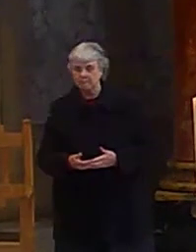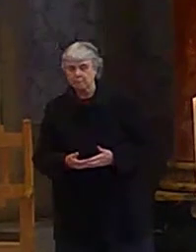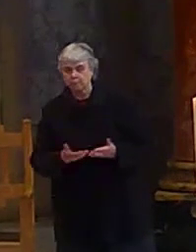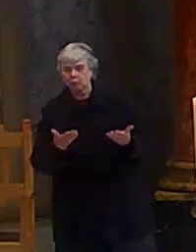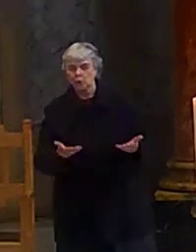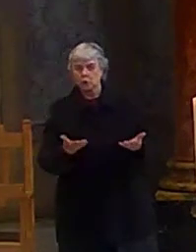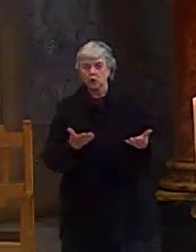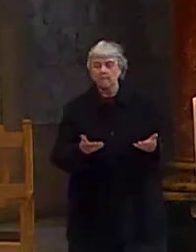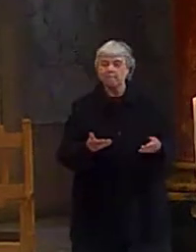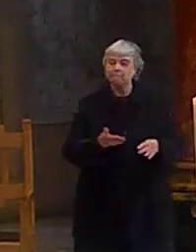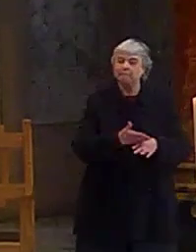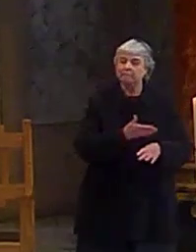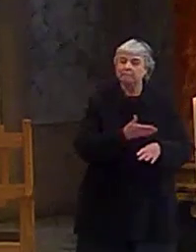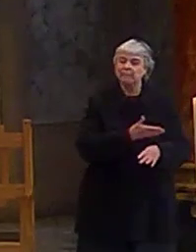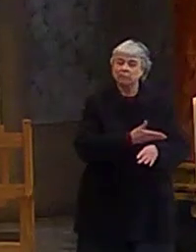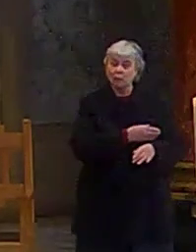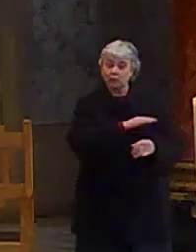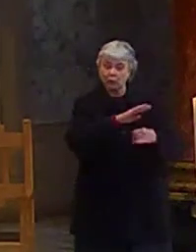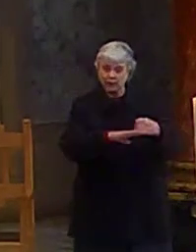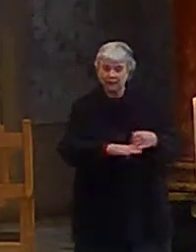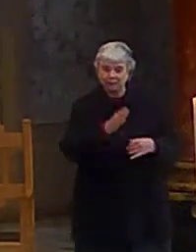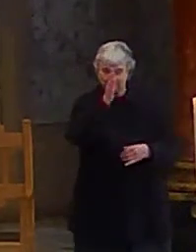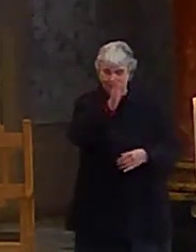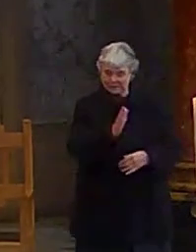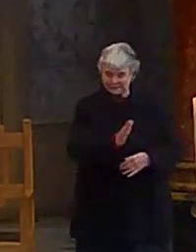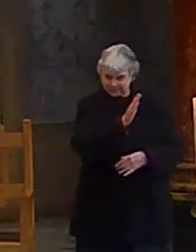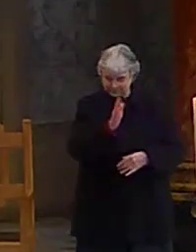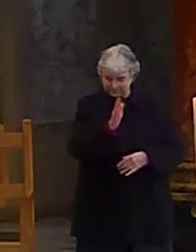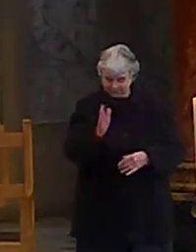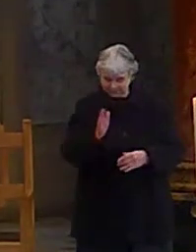just before the final blessing